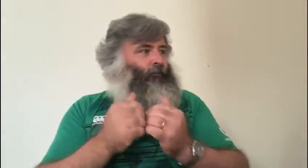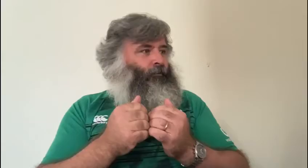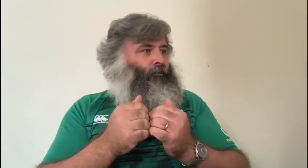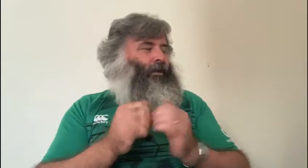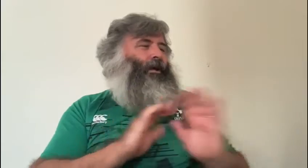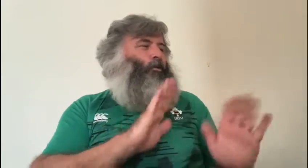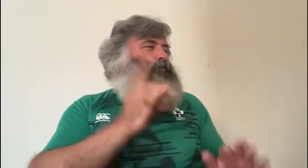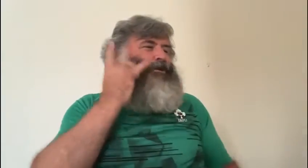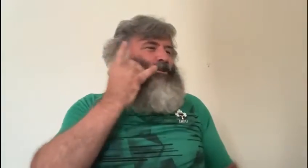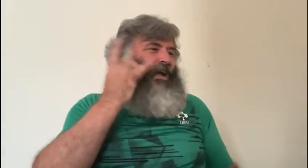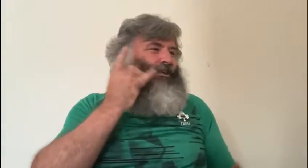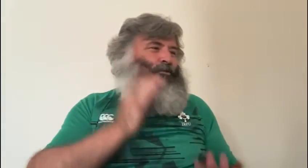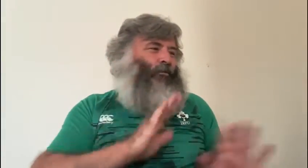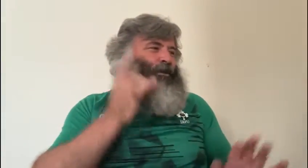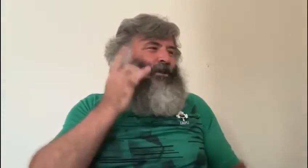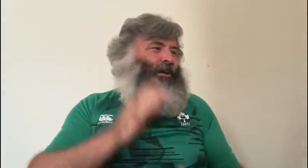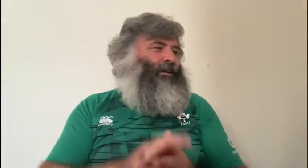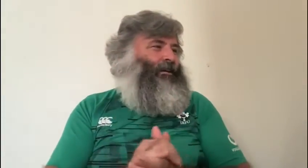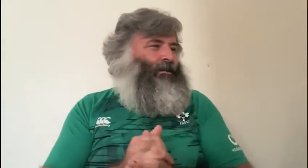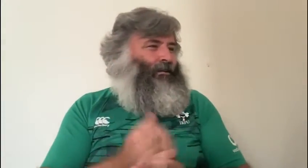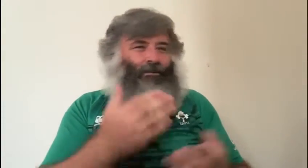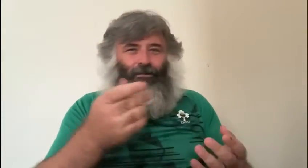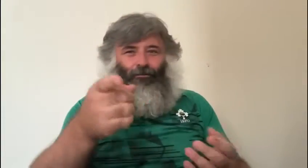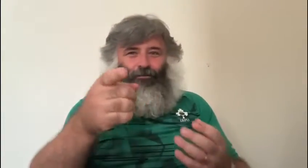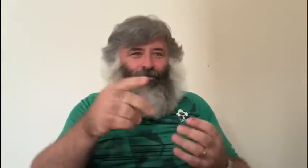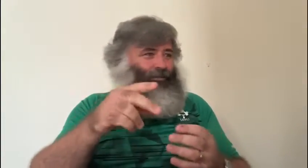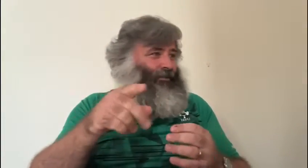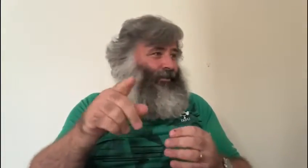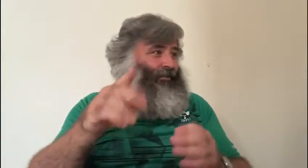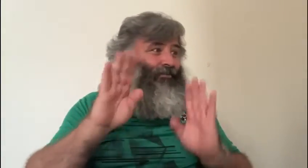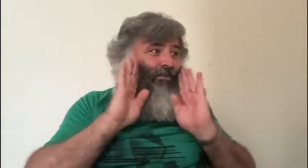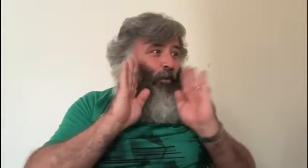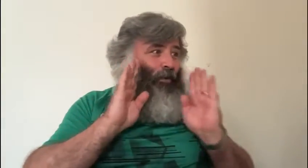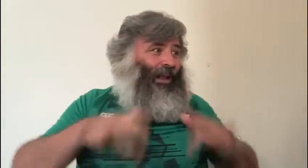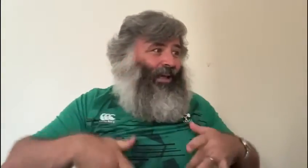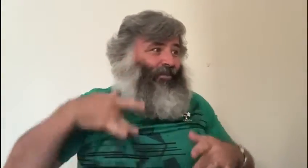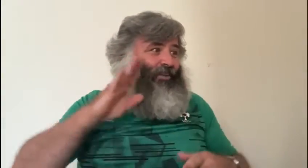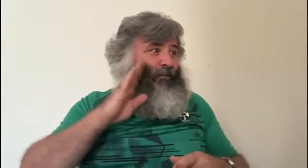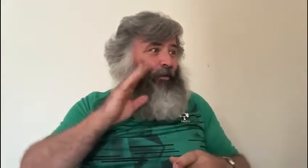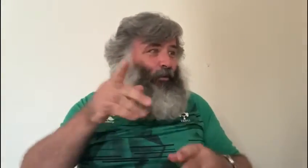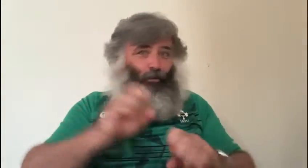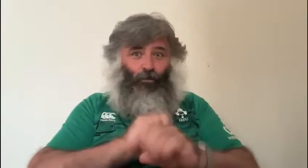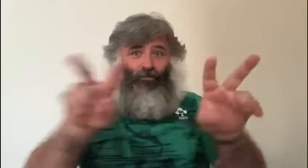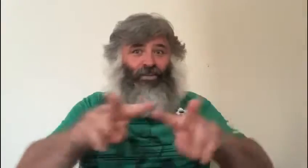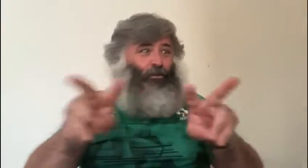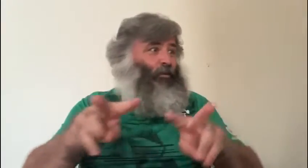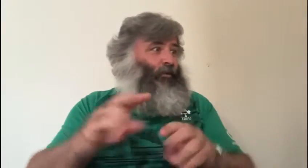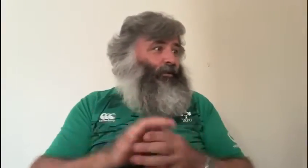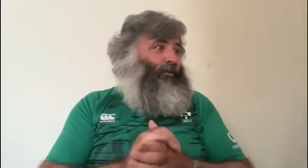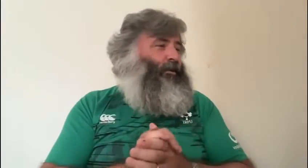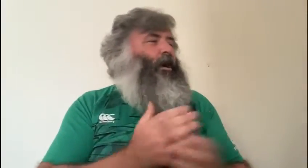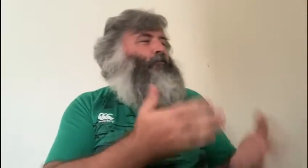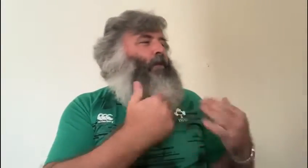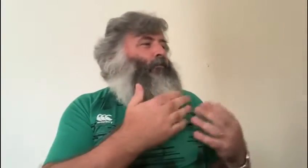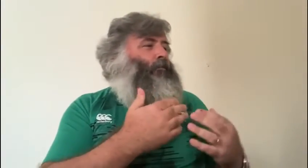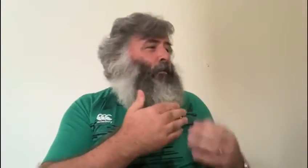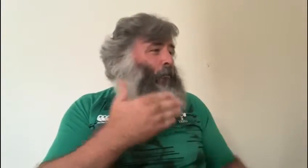Come on, have a look. Don't be shy, come on, don't be shy. It's live on Facebook.